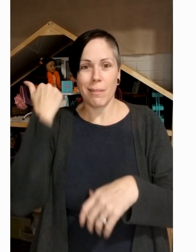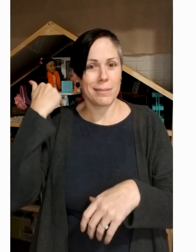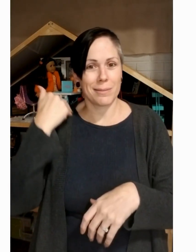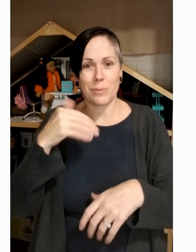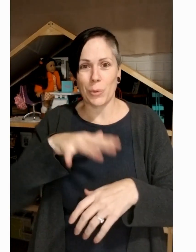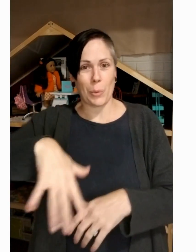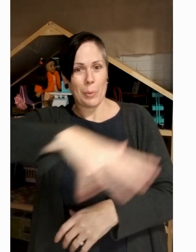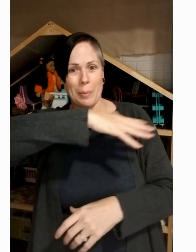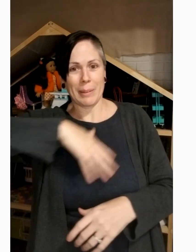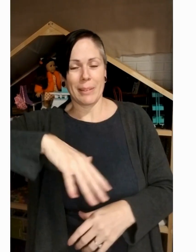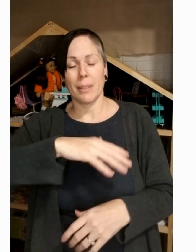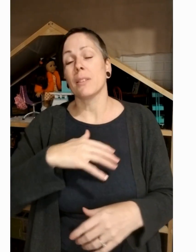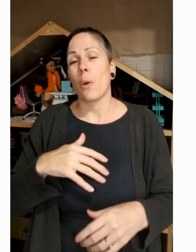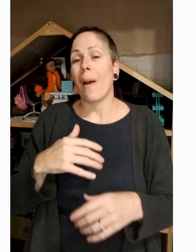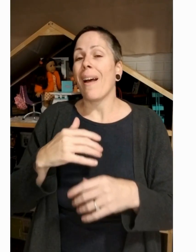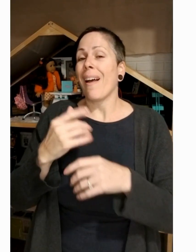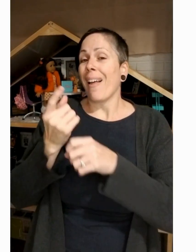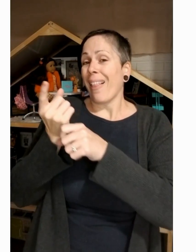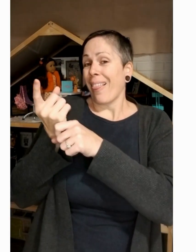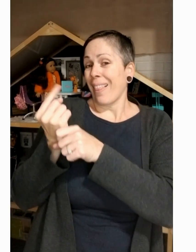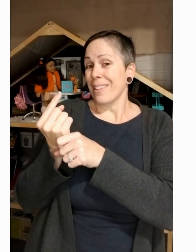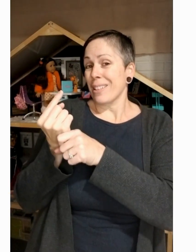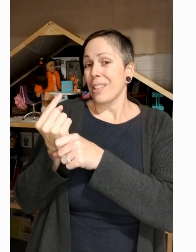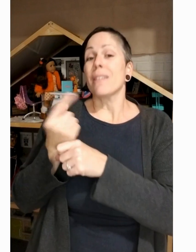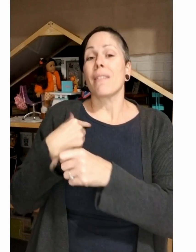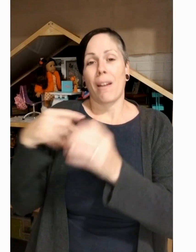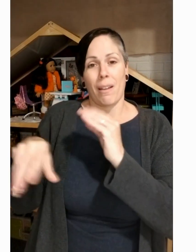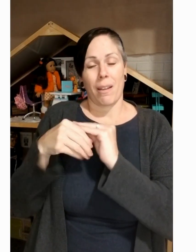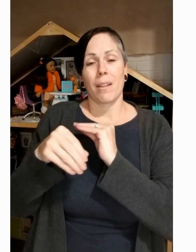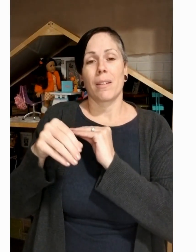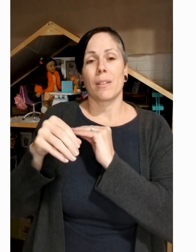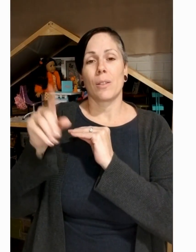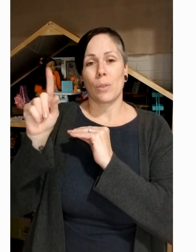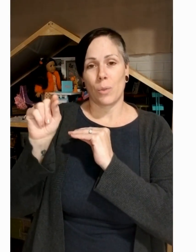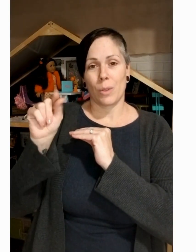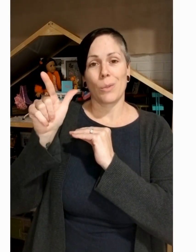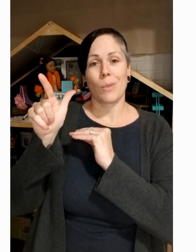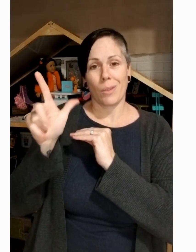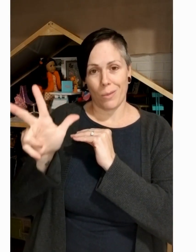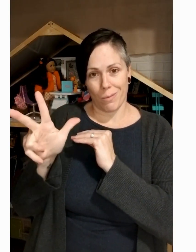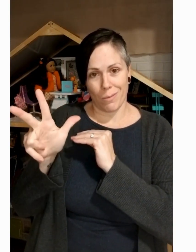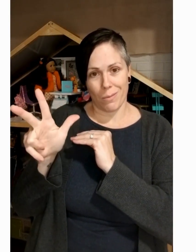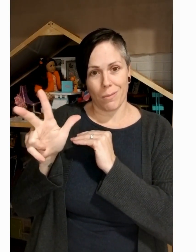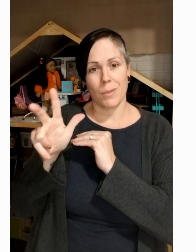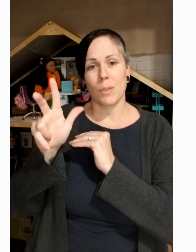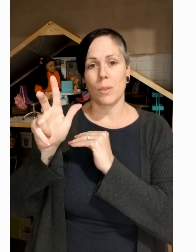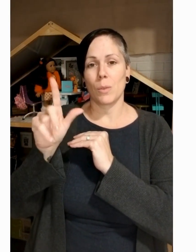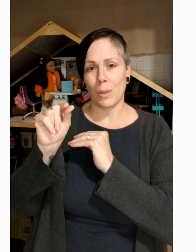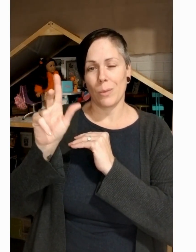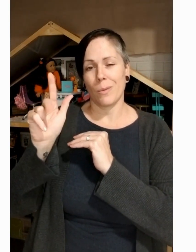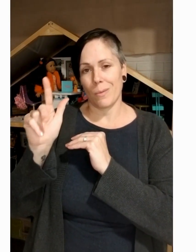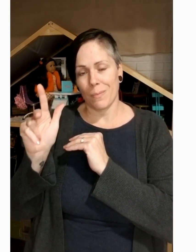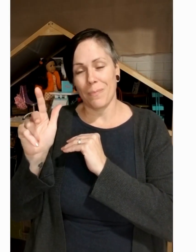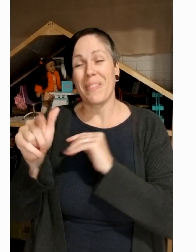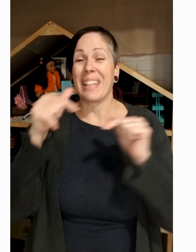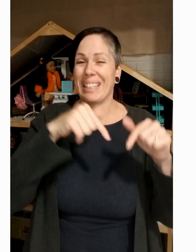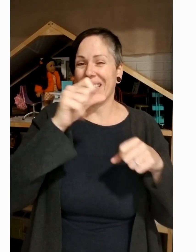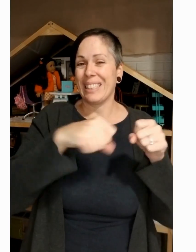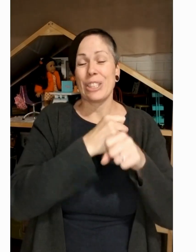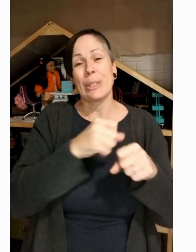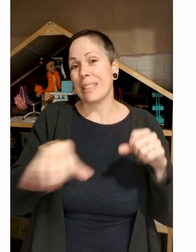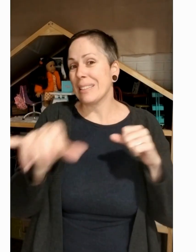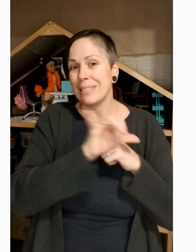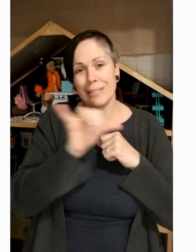added 4 in 2023. So I didn't reduce that number by any, which I wish I had, but